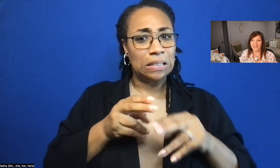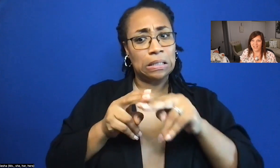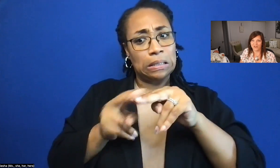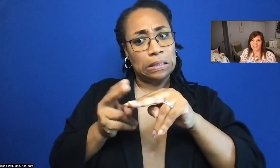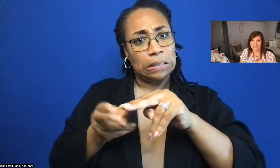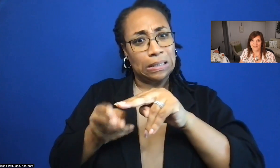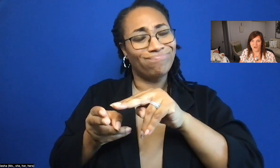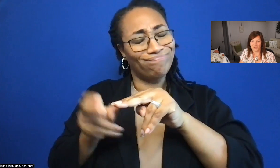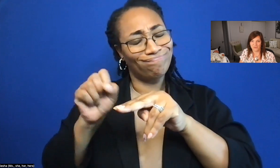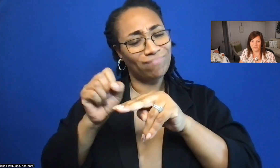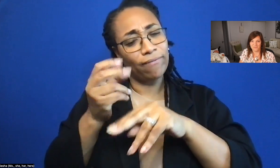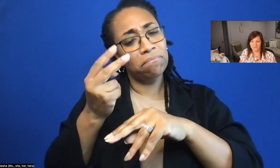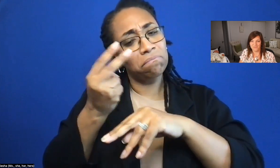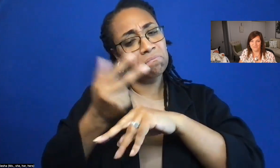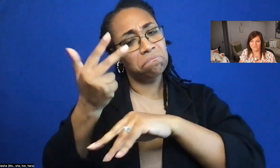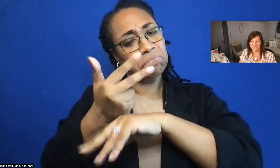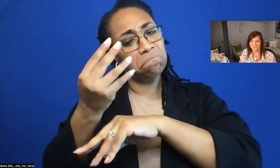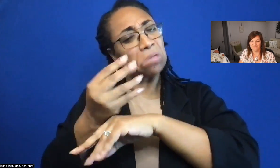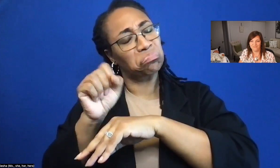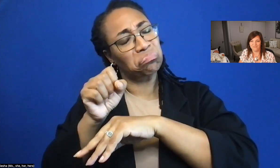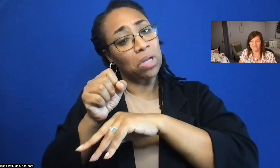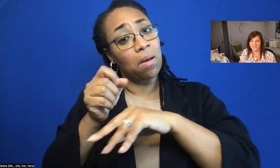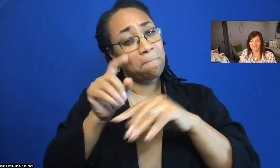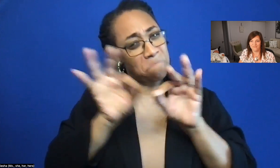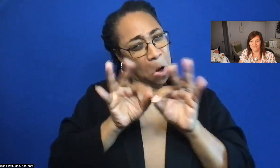and increases in volume.